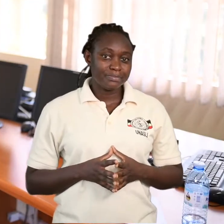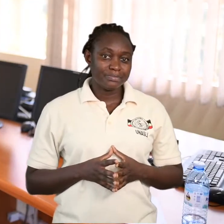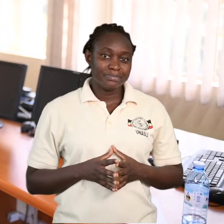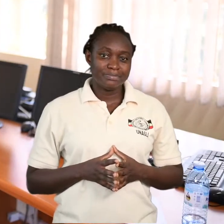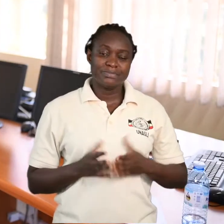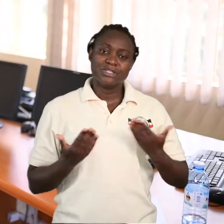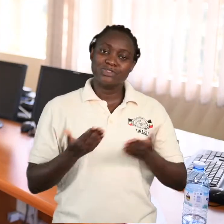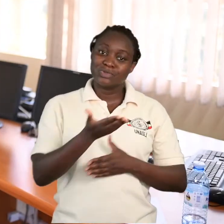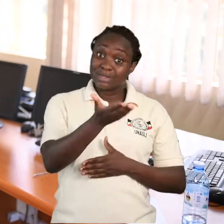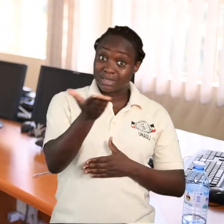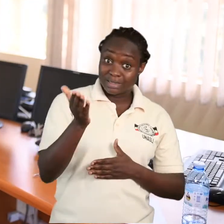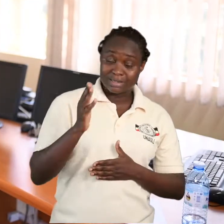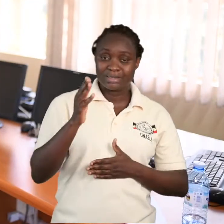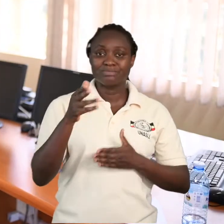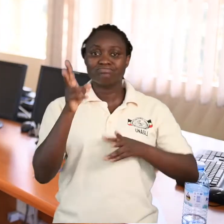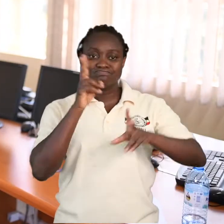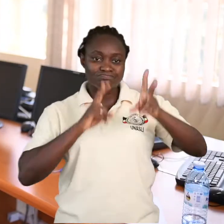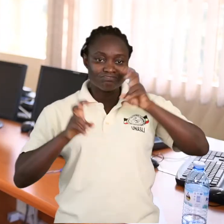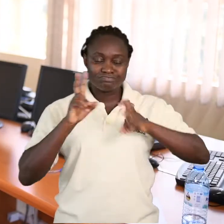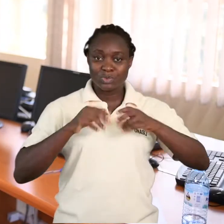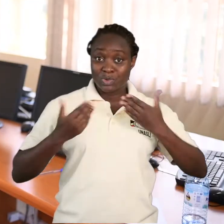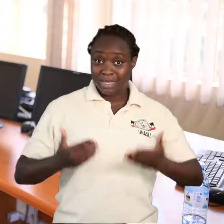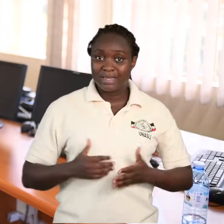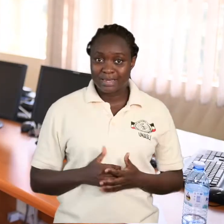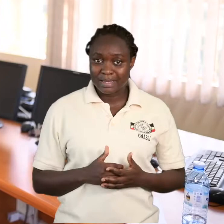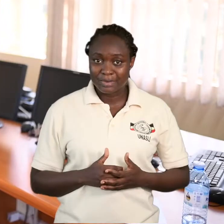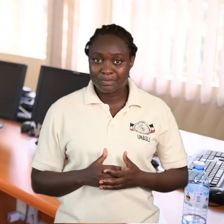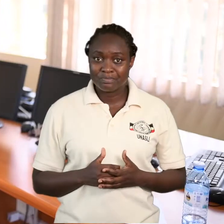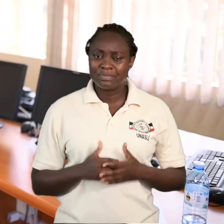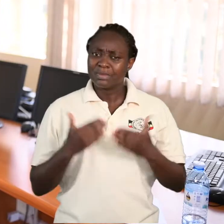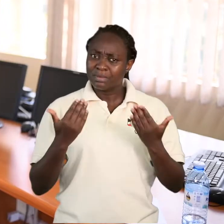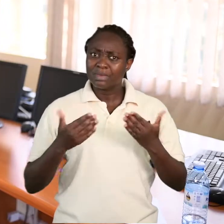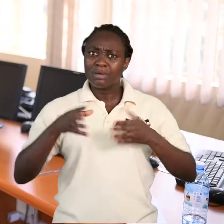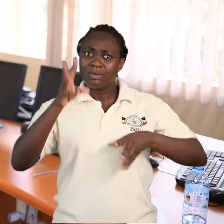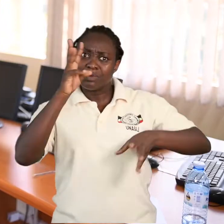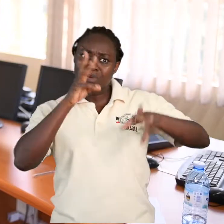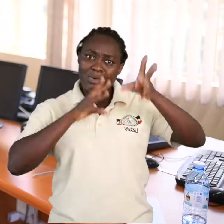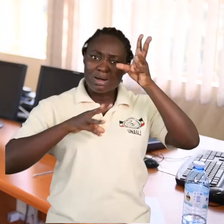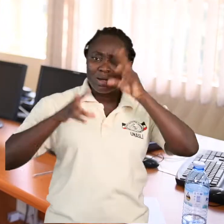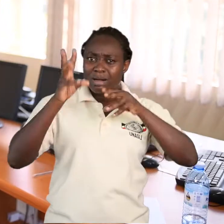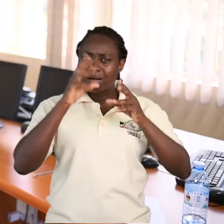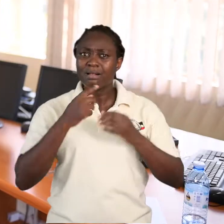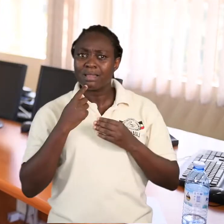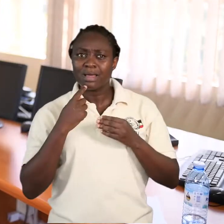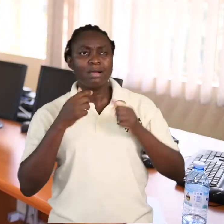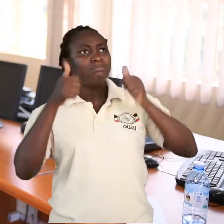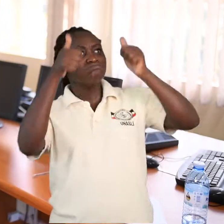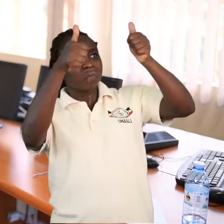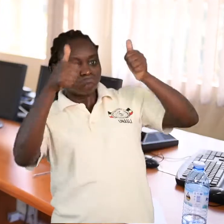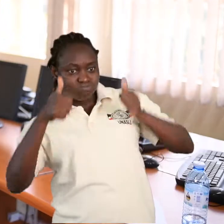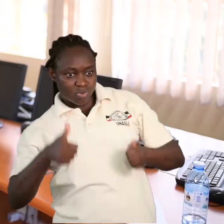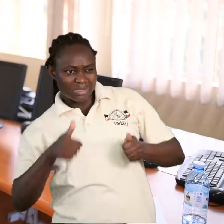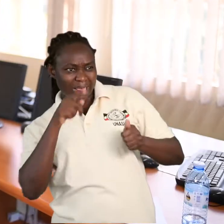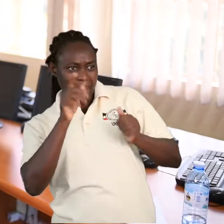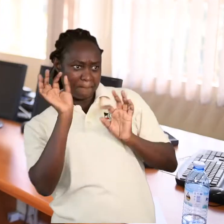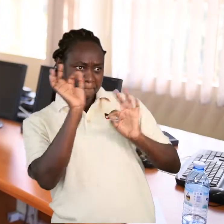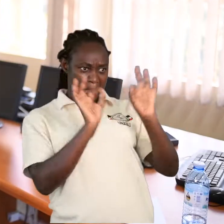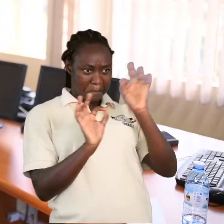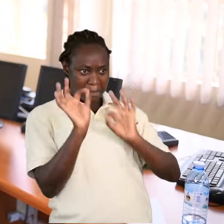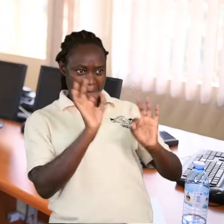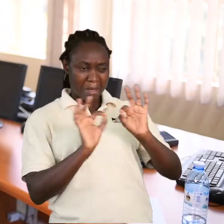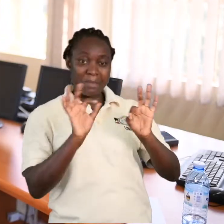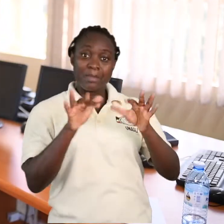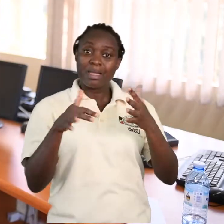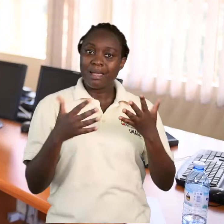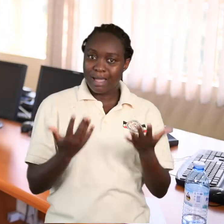Dear learners and viewers, we are learning something to do with poster designing in our